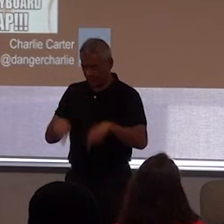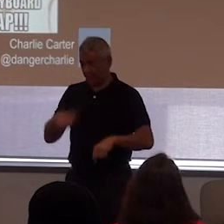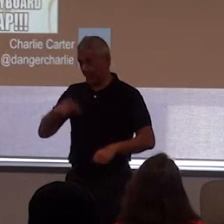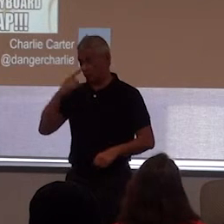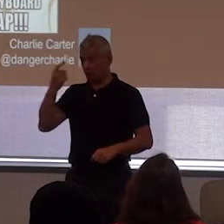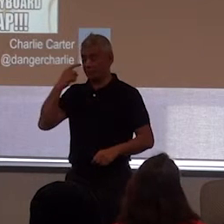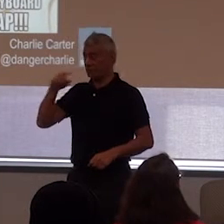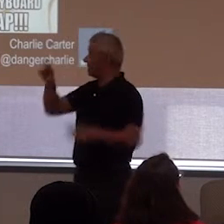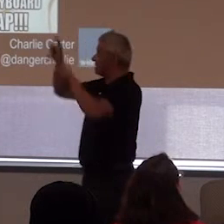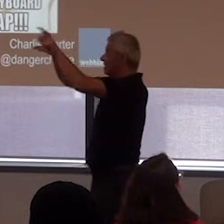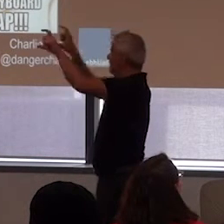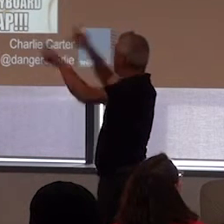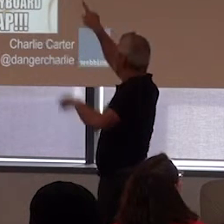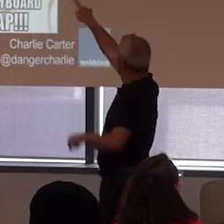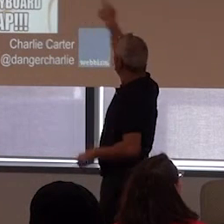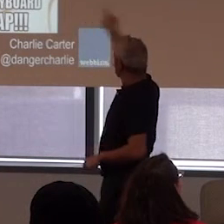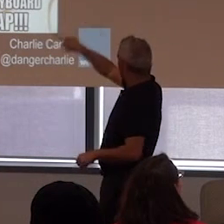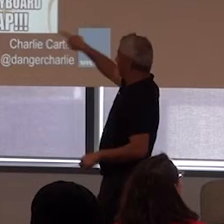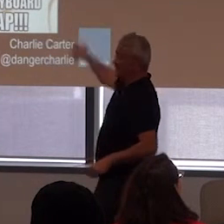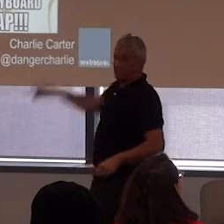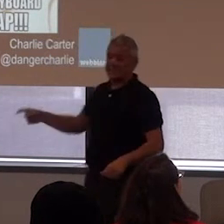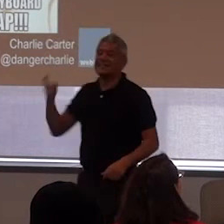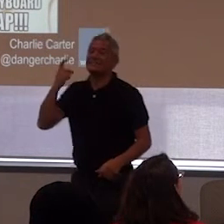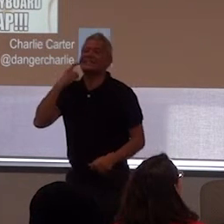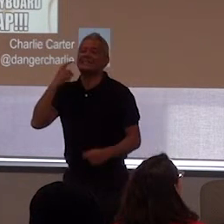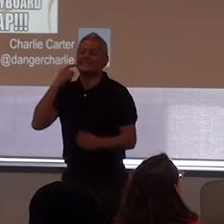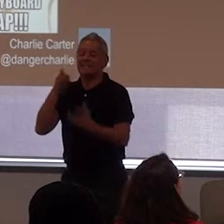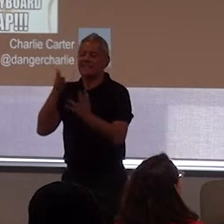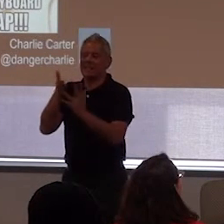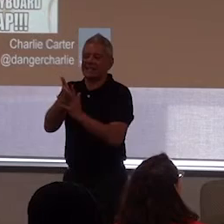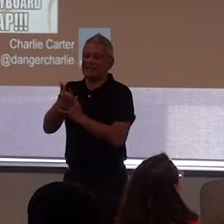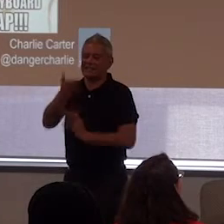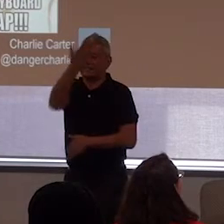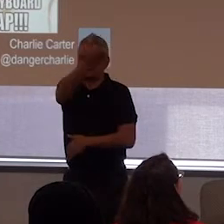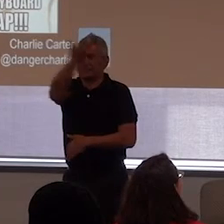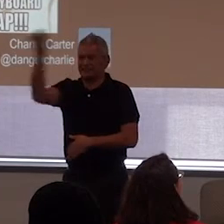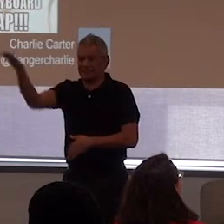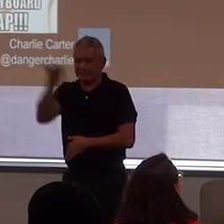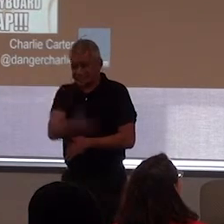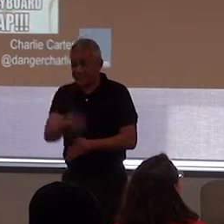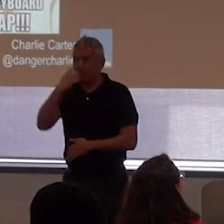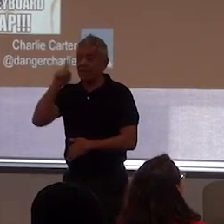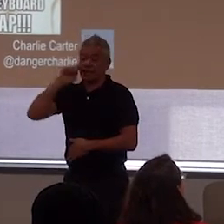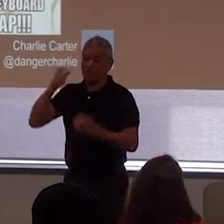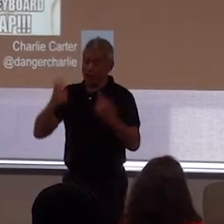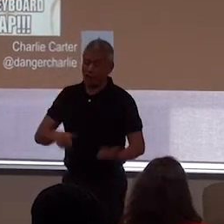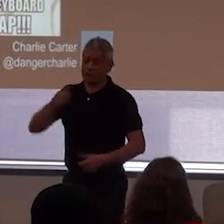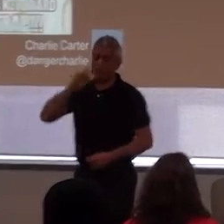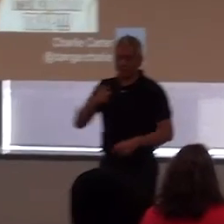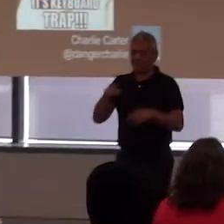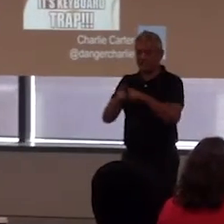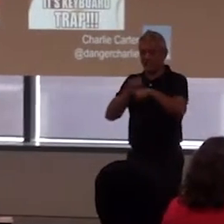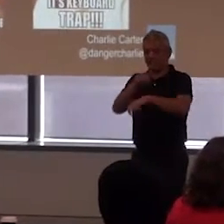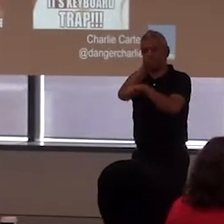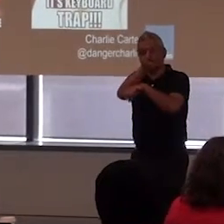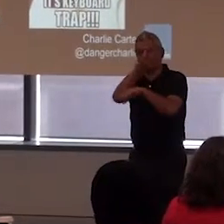things, they're very accessibility related, but you can have a lot of fun with them, and you got to have a laugh at yourself sometimes